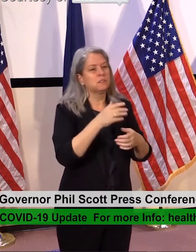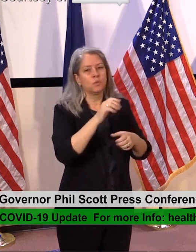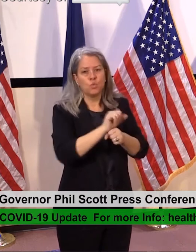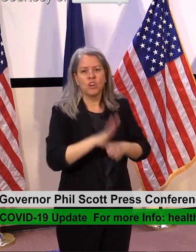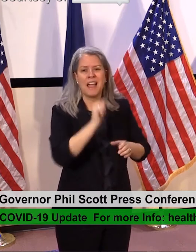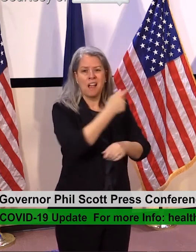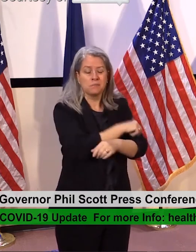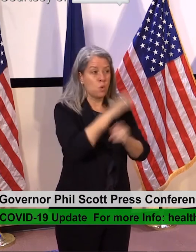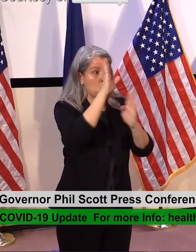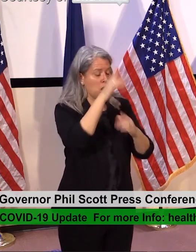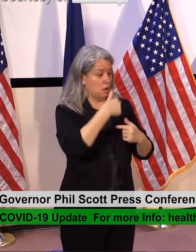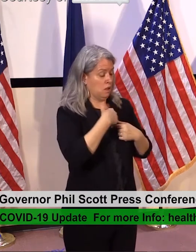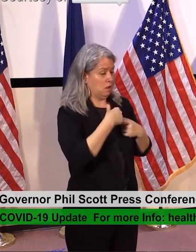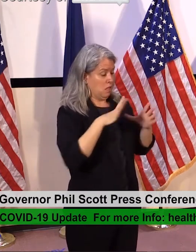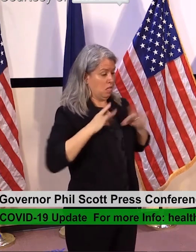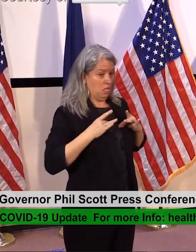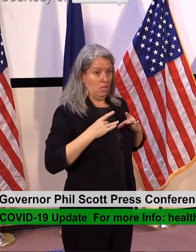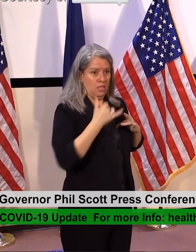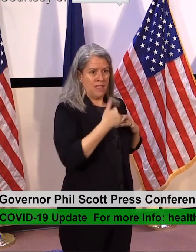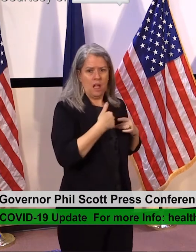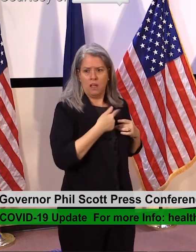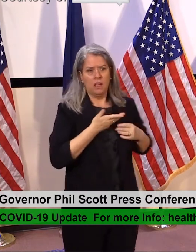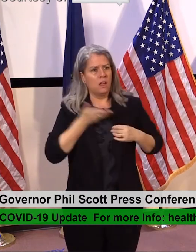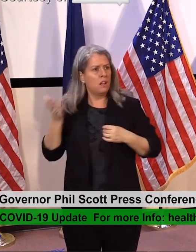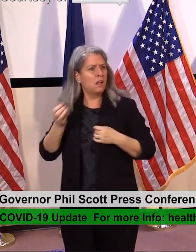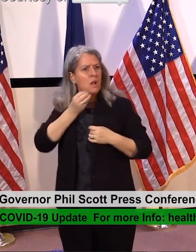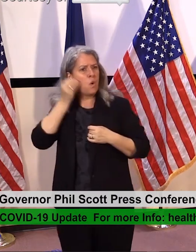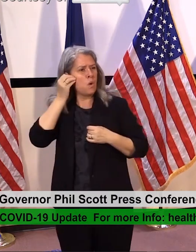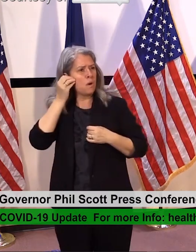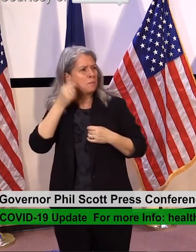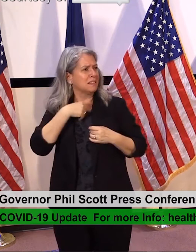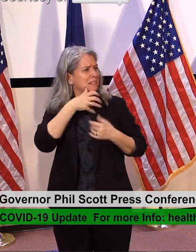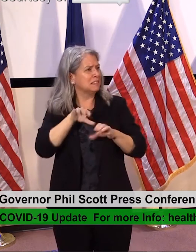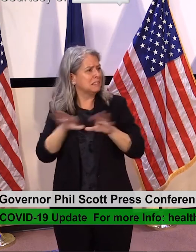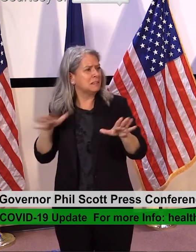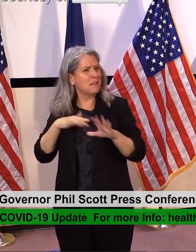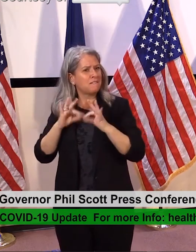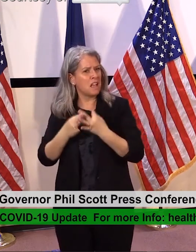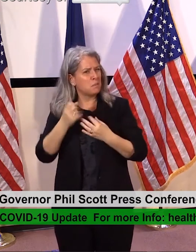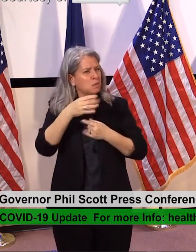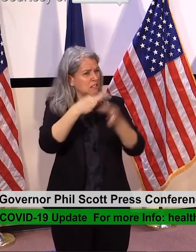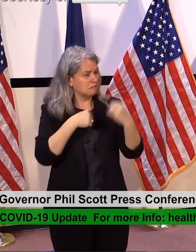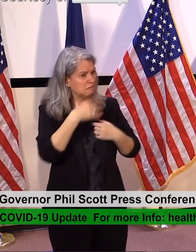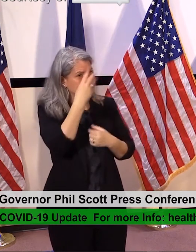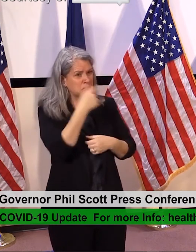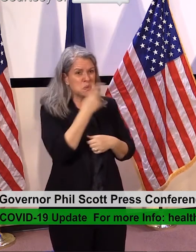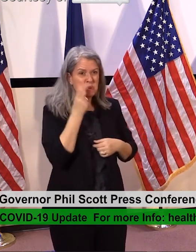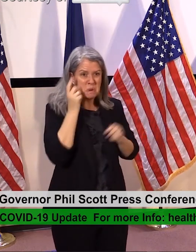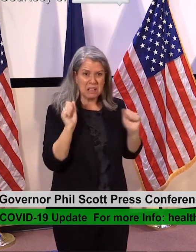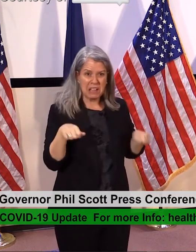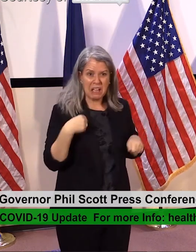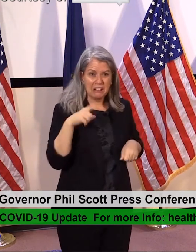Some are raising questions of maybe they could stay in the dorms at UVM. I guess, have you guys had any discussions with